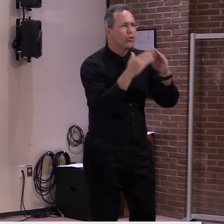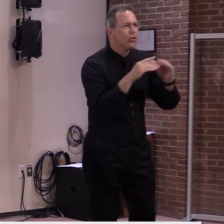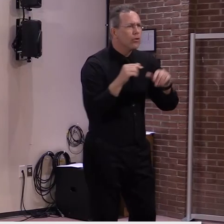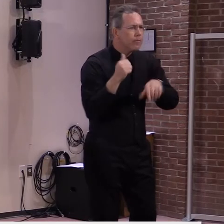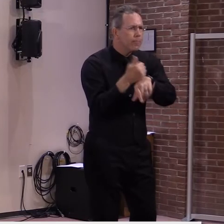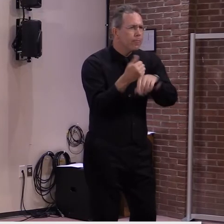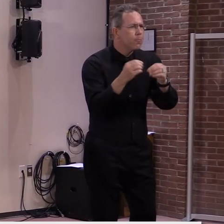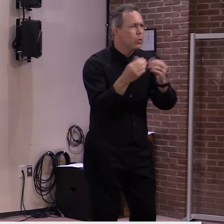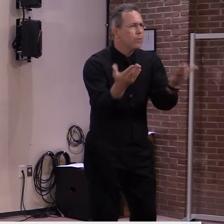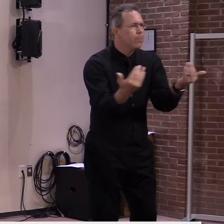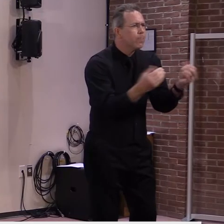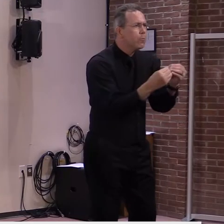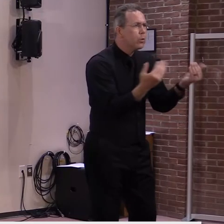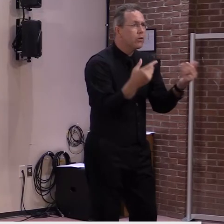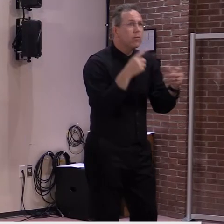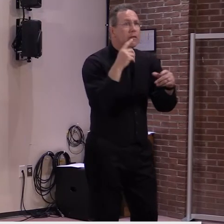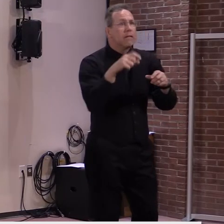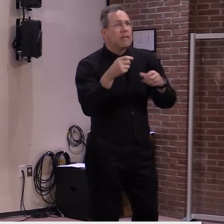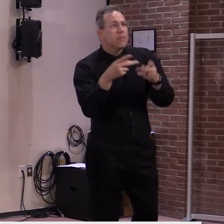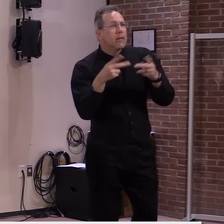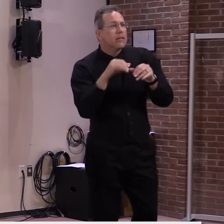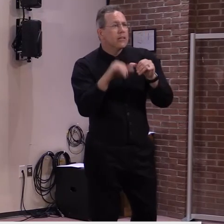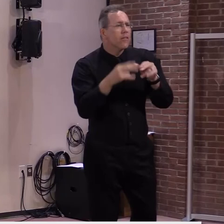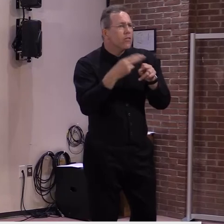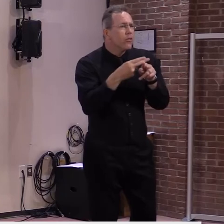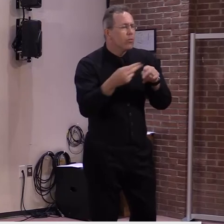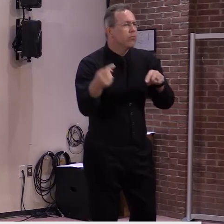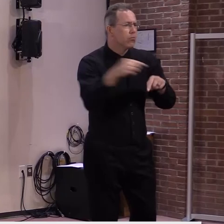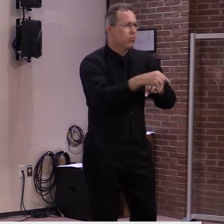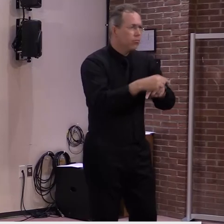some of the individuals probably won't meet